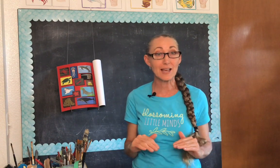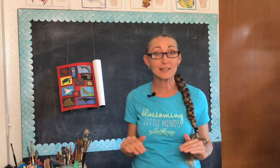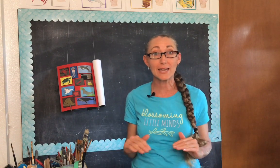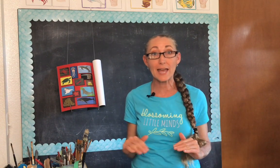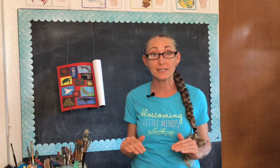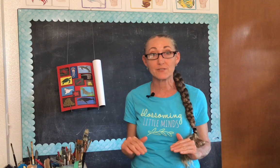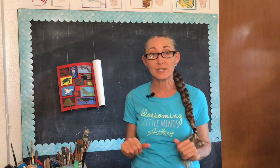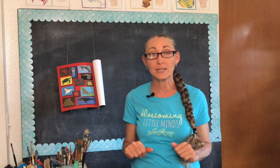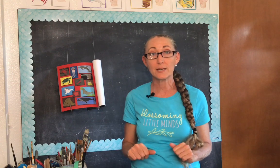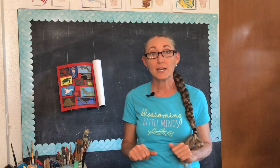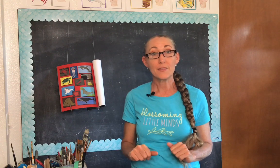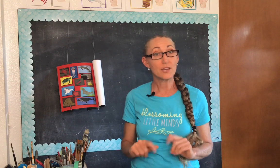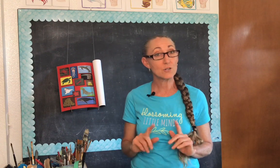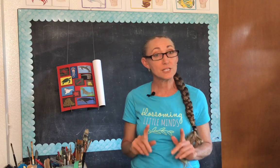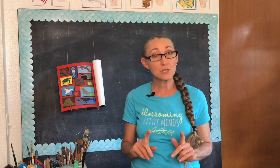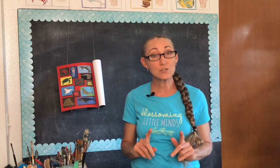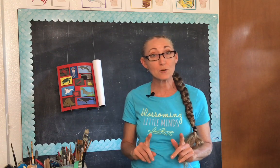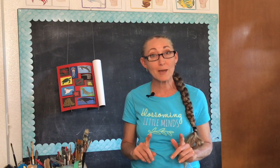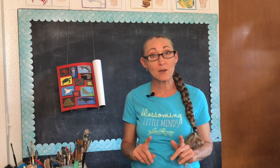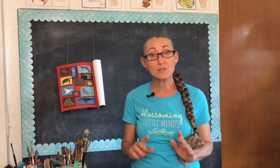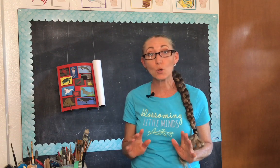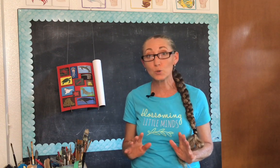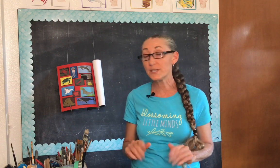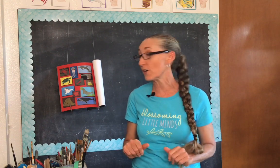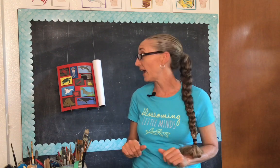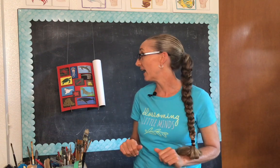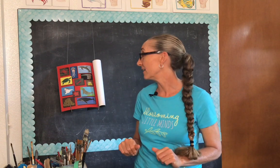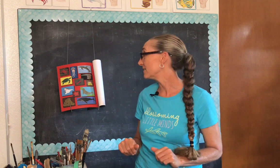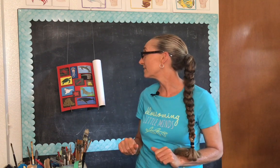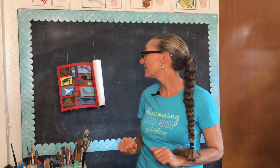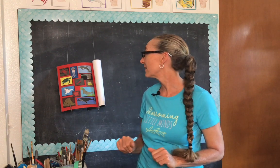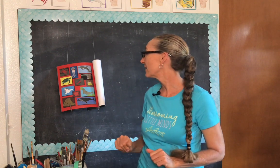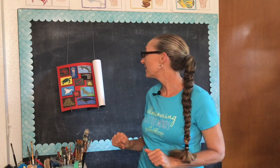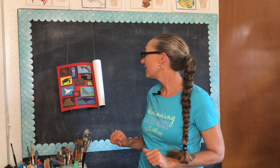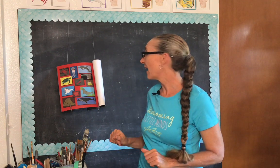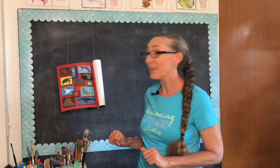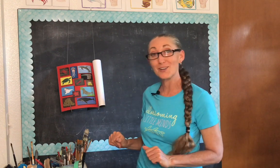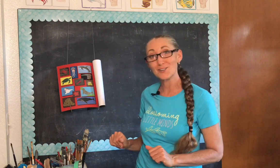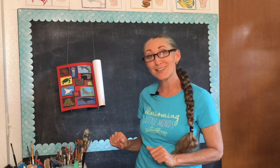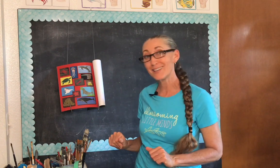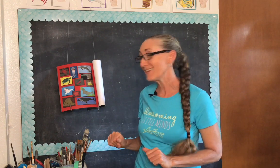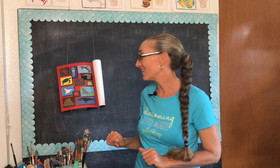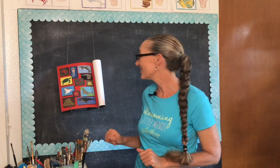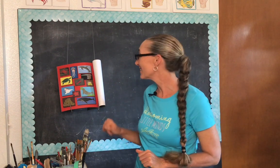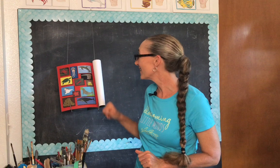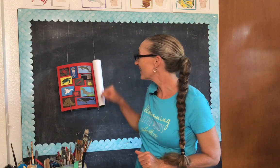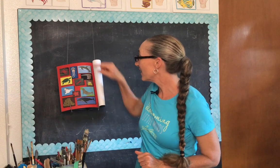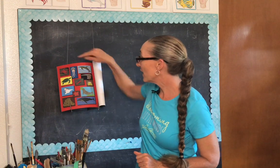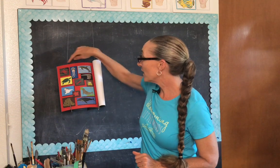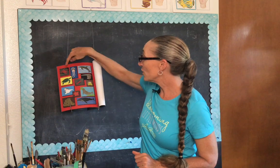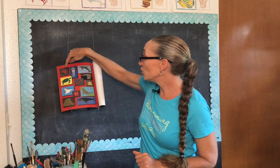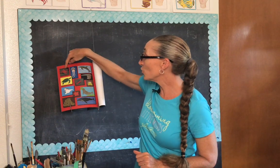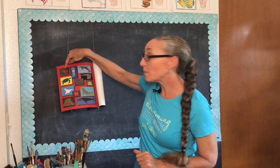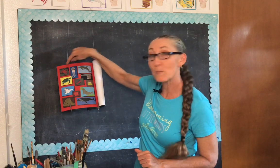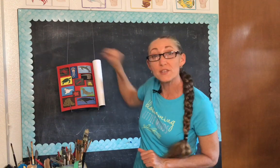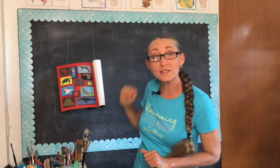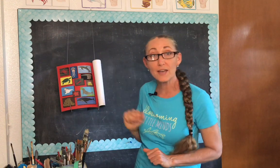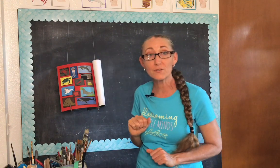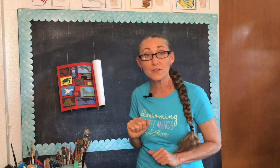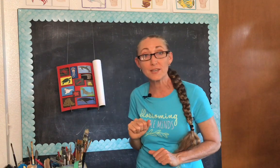silent activity. They don't need to use their mouths, only their hands. And it goes like this. Do you remember the sign for